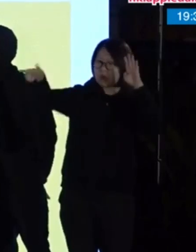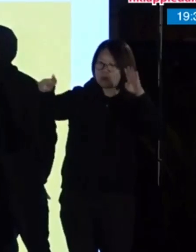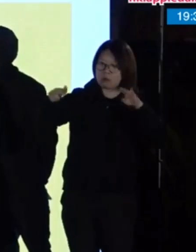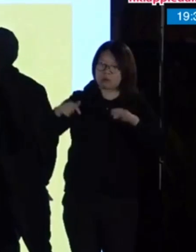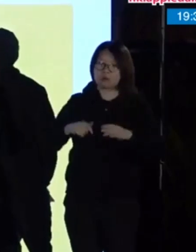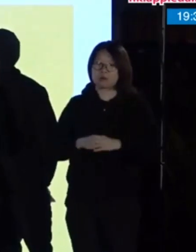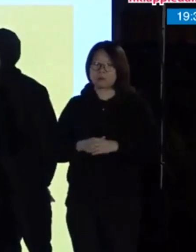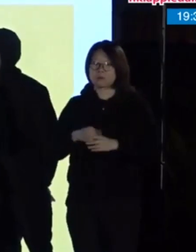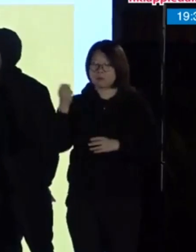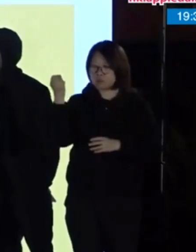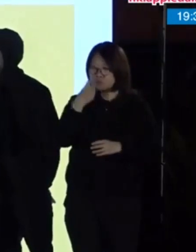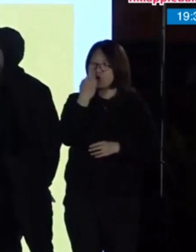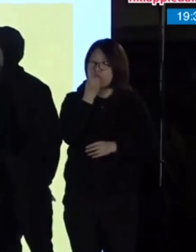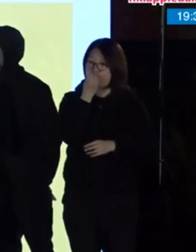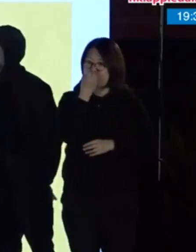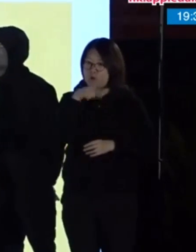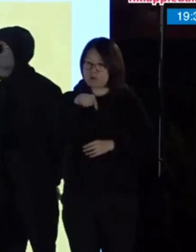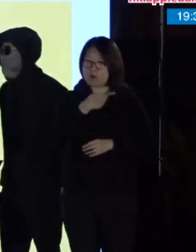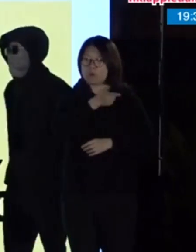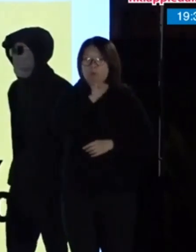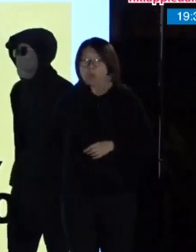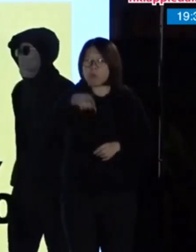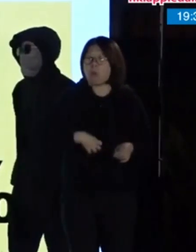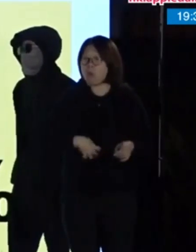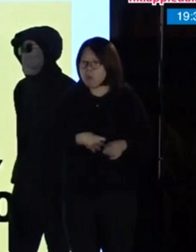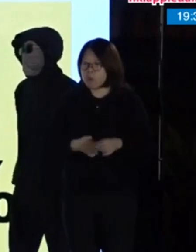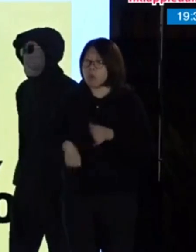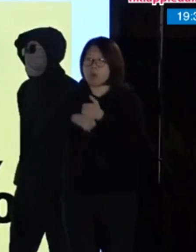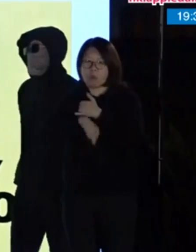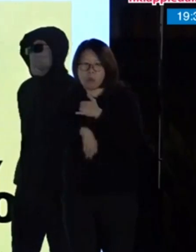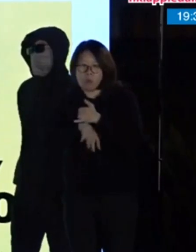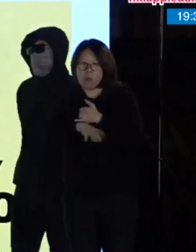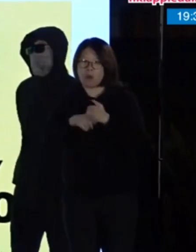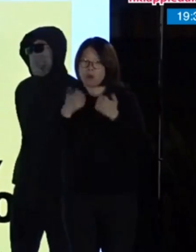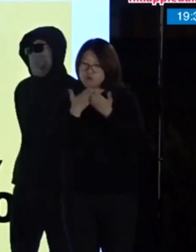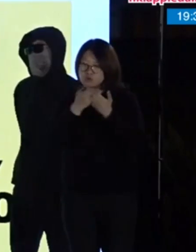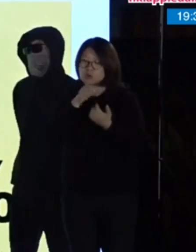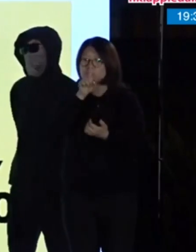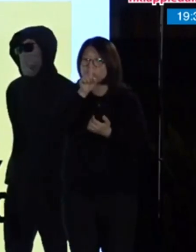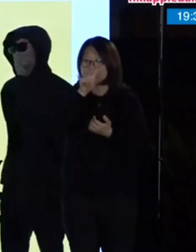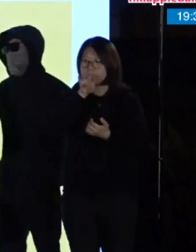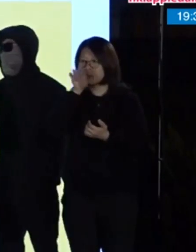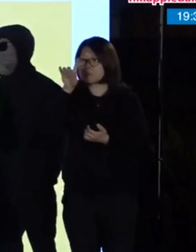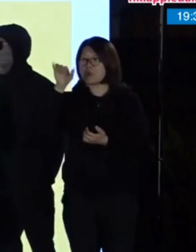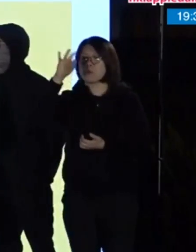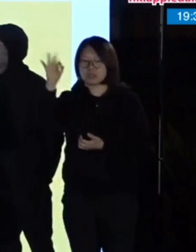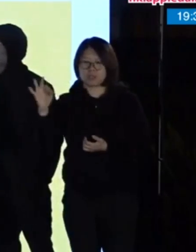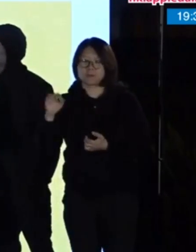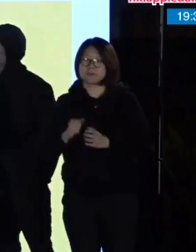and diarrhea, an incidence rate of over 3 times higher than figures presented by studies